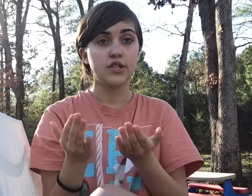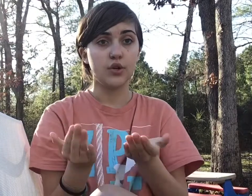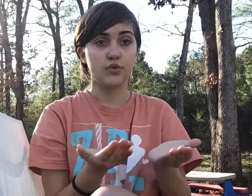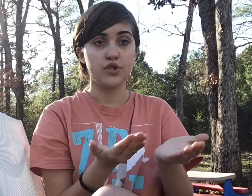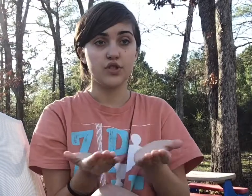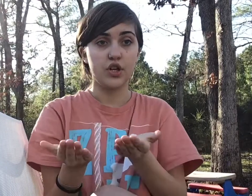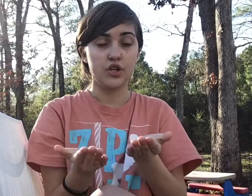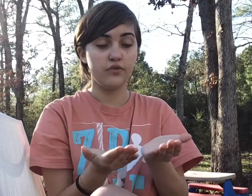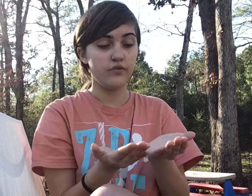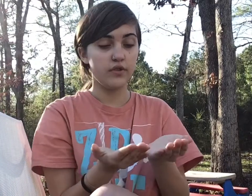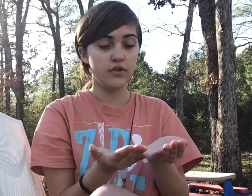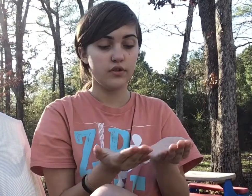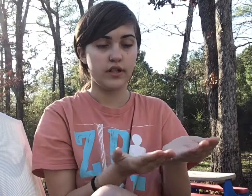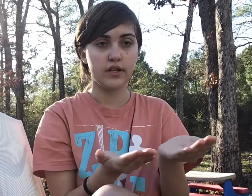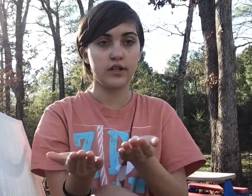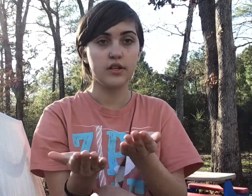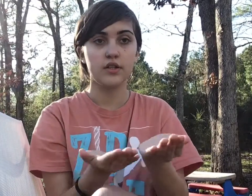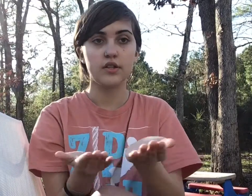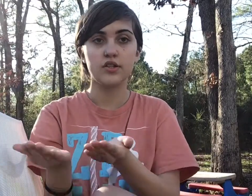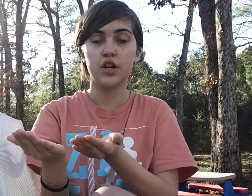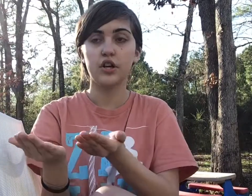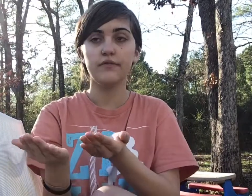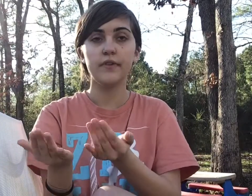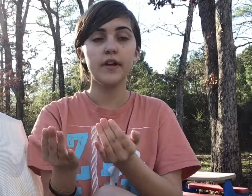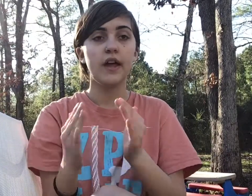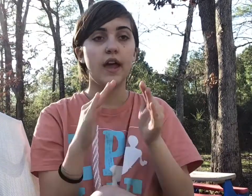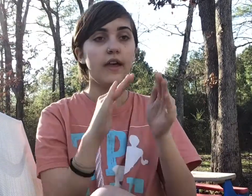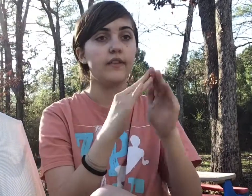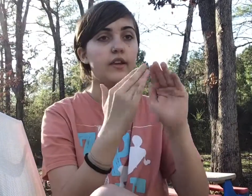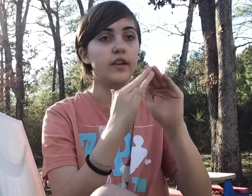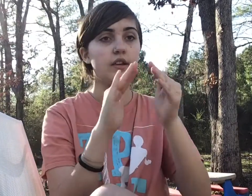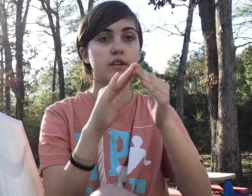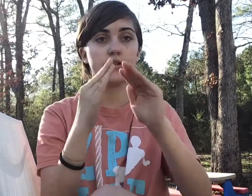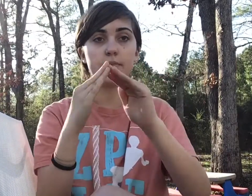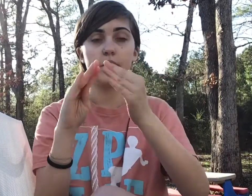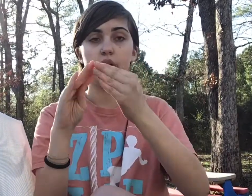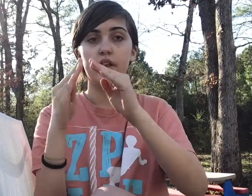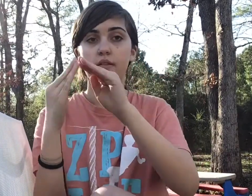So serve, like serve, and then community.